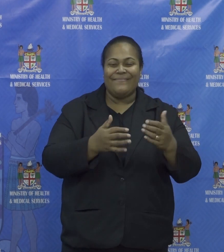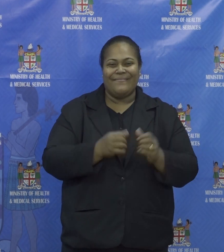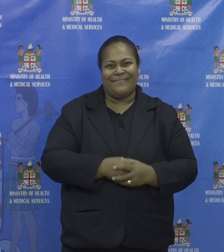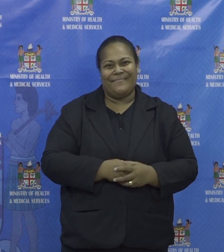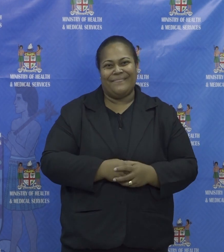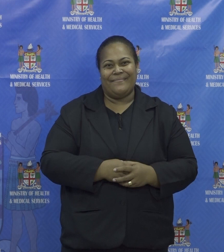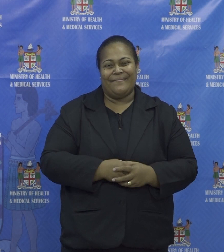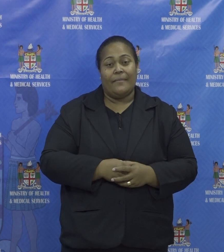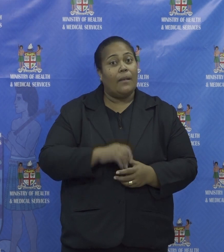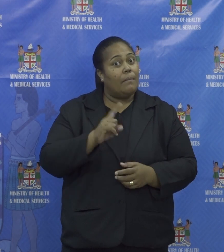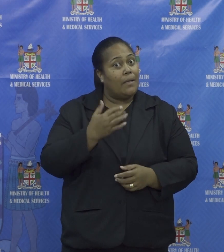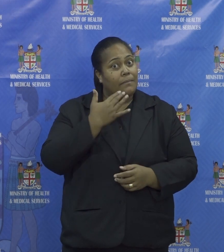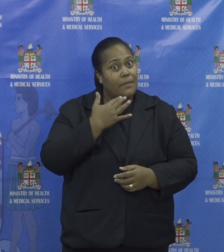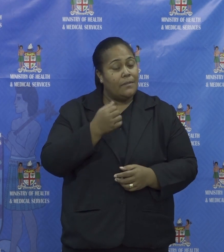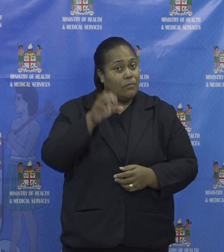messages remain.